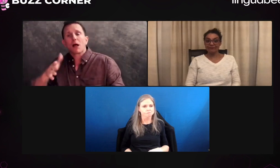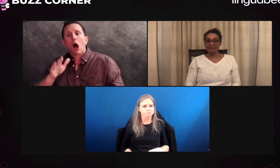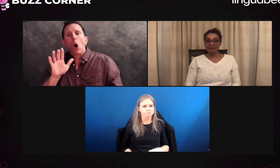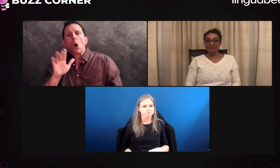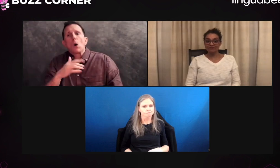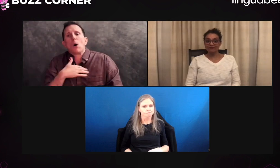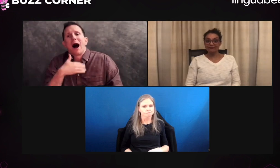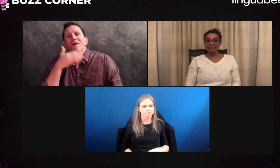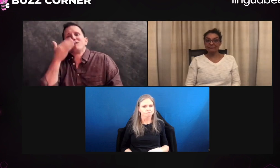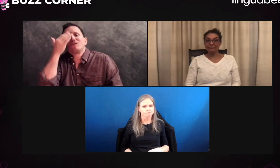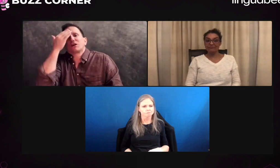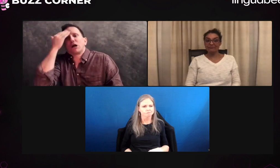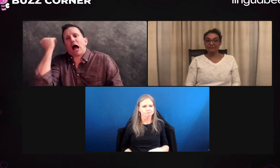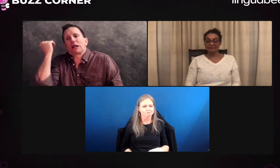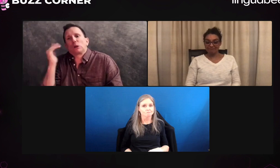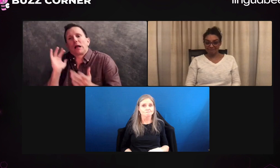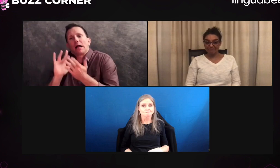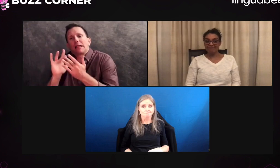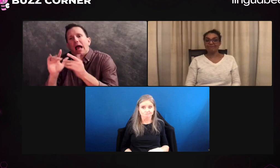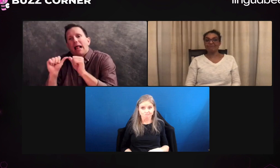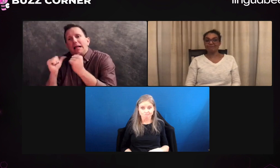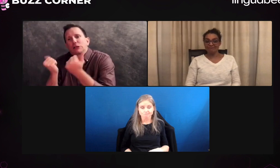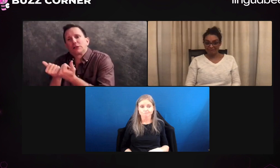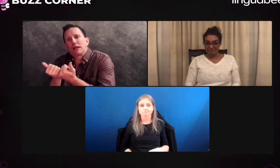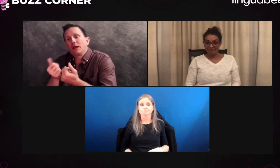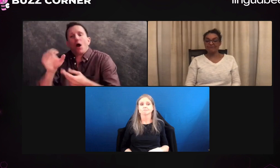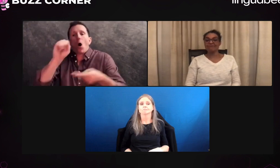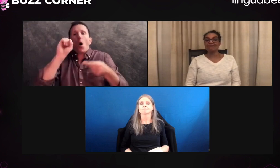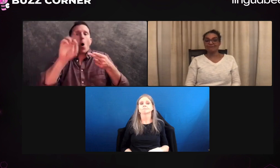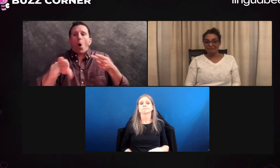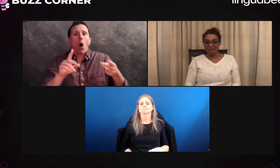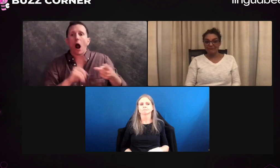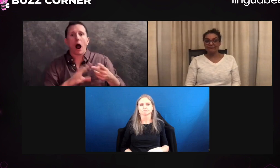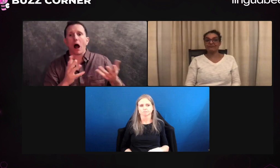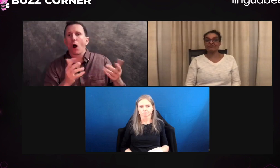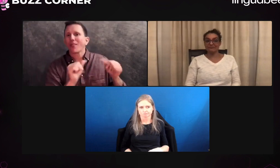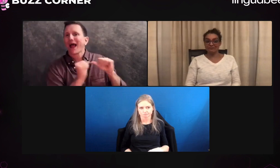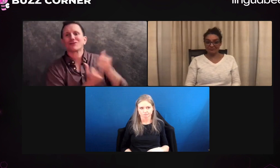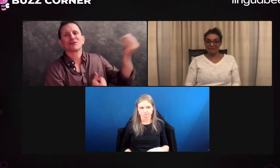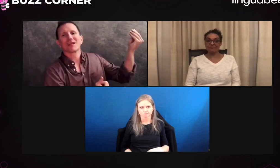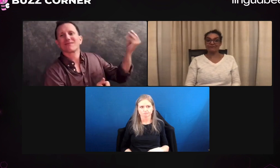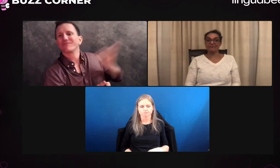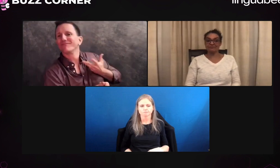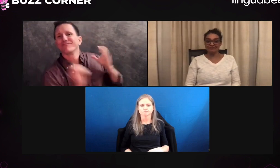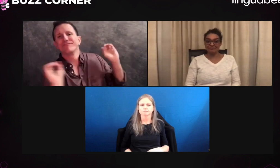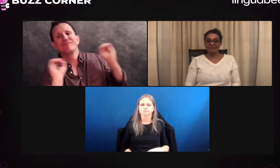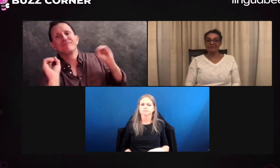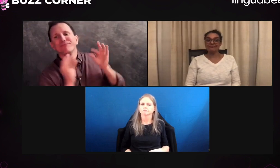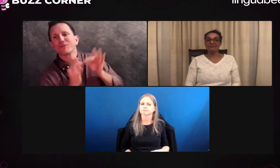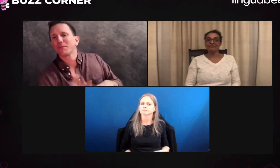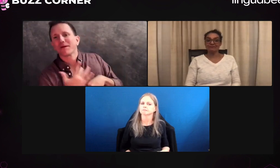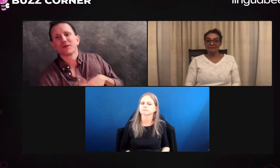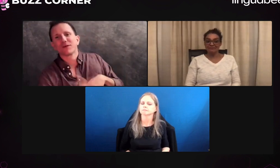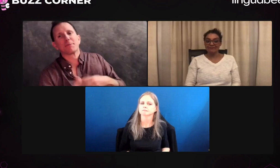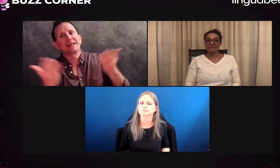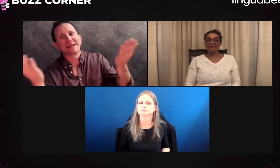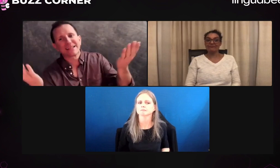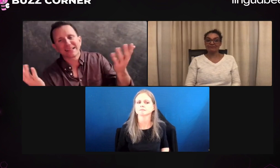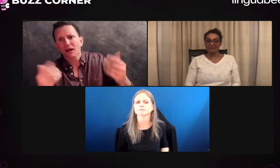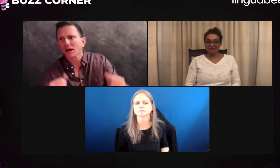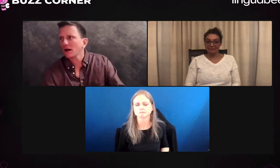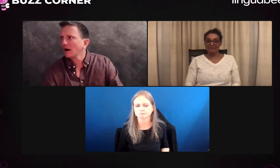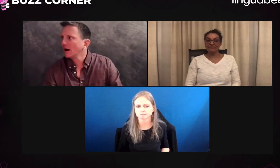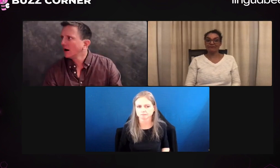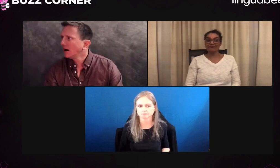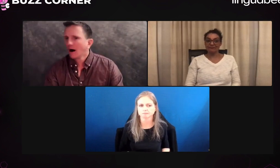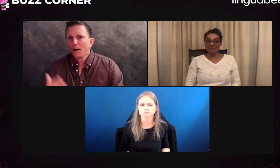we didn't get an interpreter. And sometimes the receptionist, oh, we forgot to ask, or the agency didn't confirm